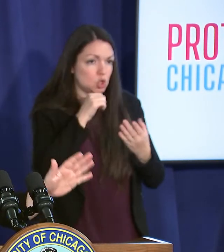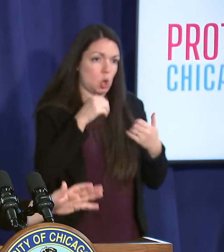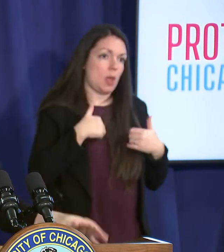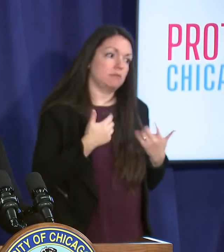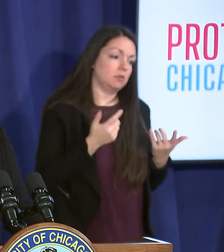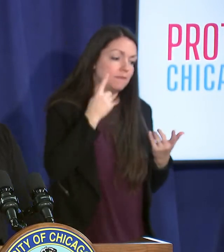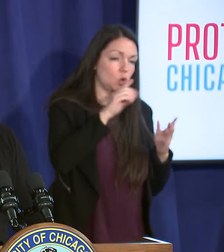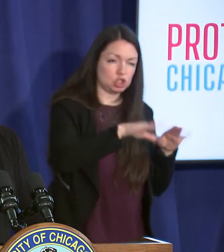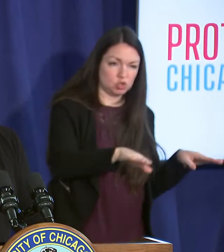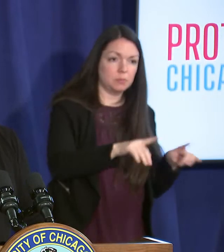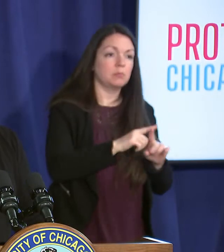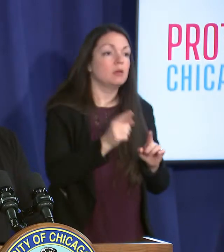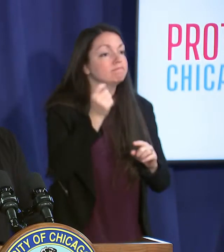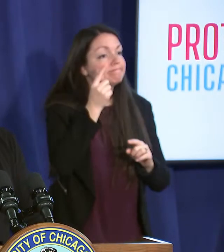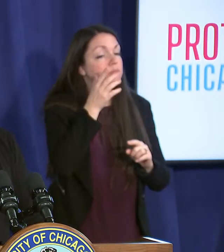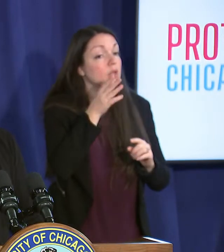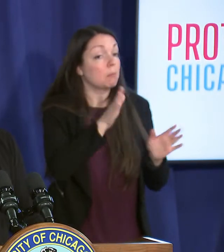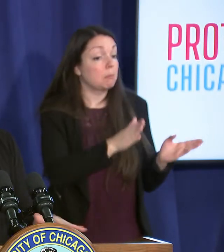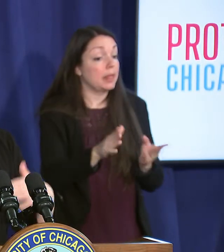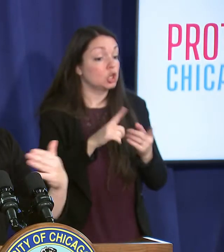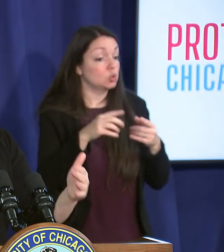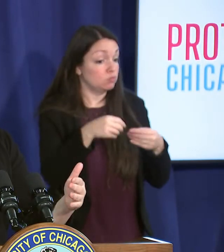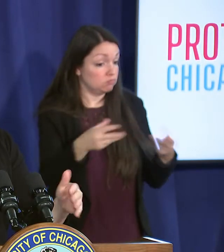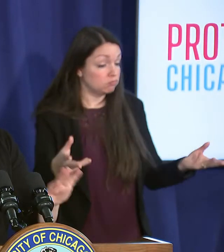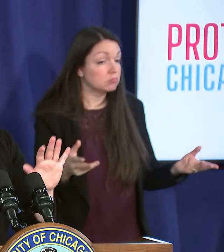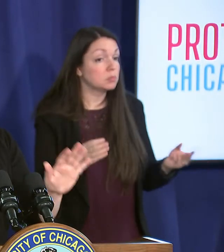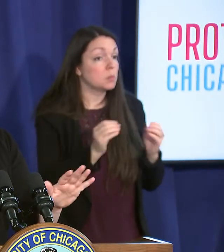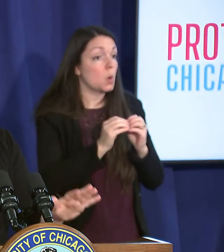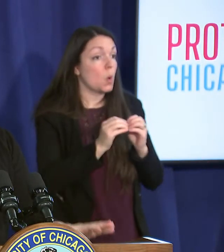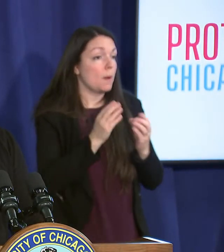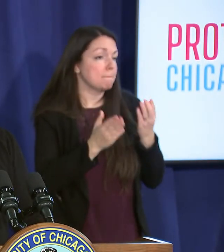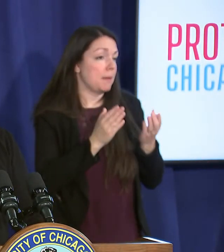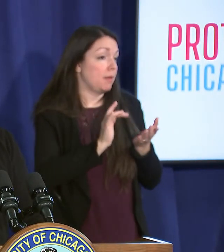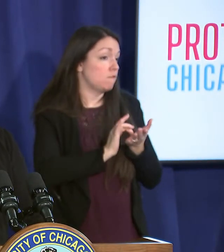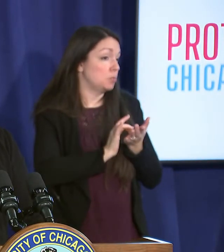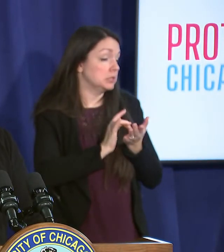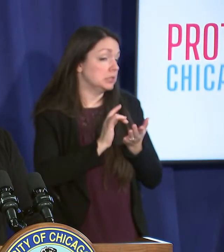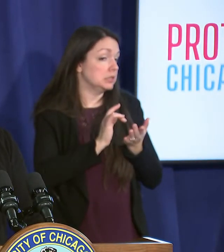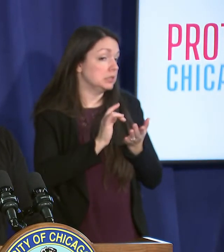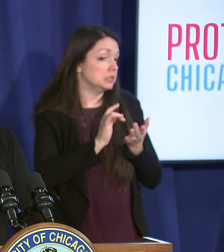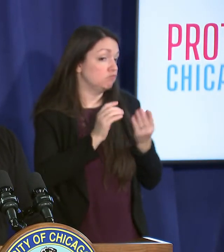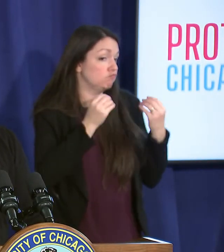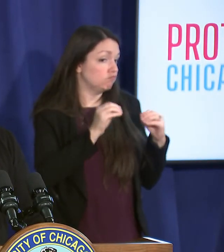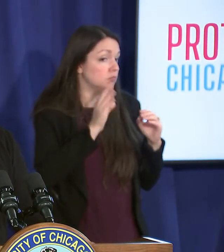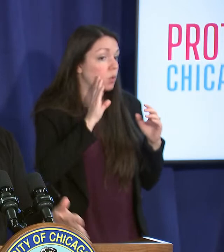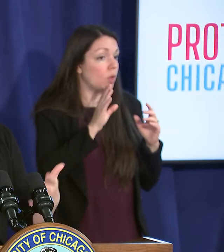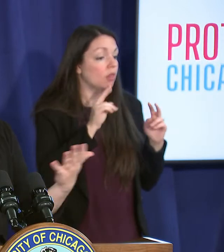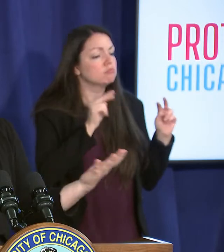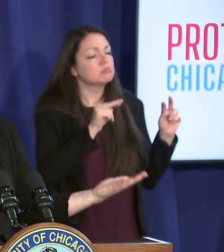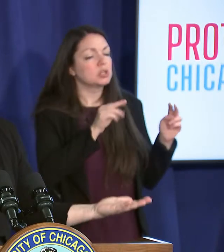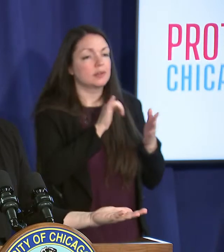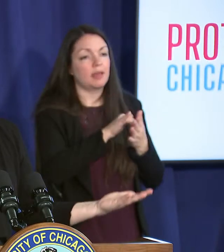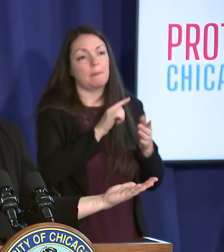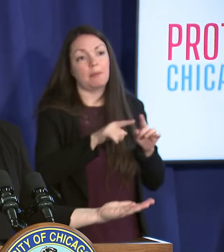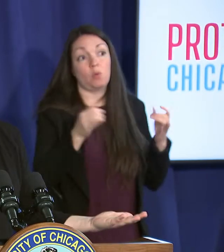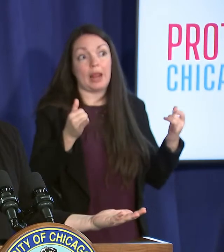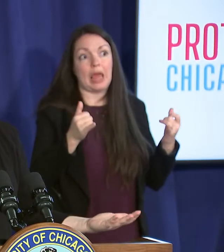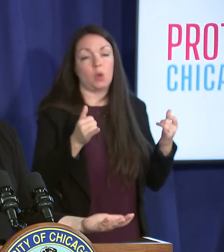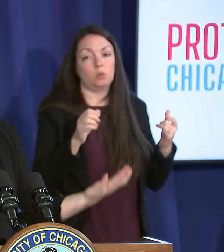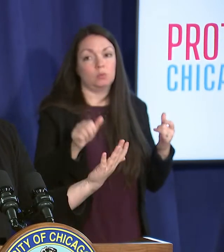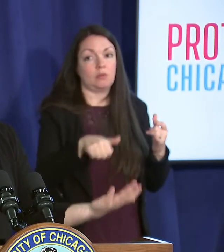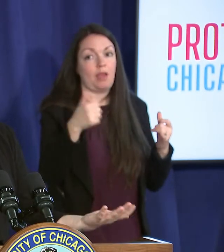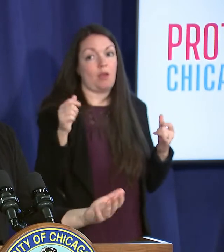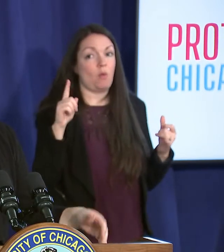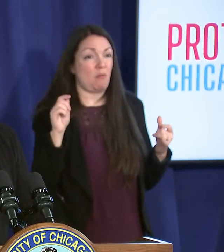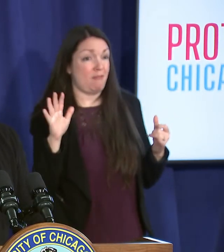N95s, et cetera, but they are planning to release some more of those, perhaps through pharmacies. We'll be keeping an eye on that, but I don't have another